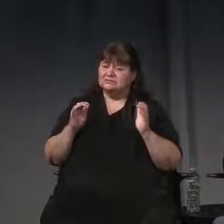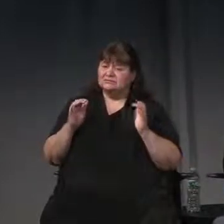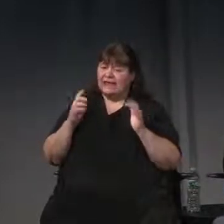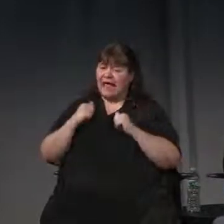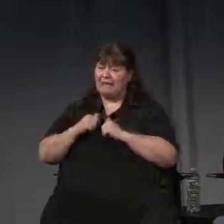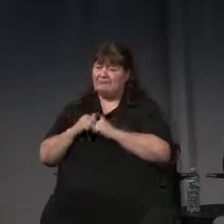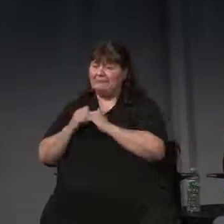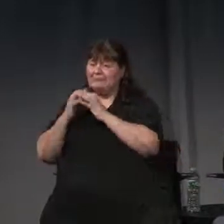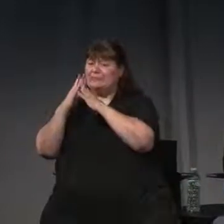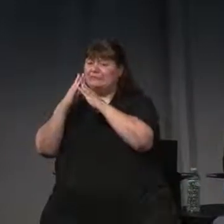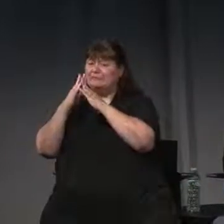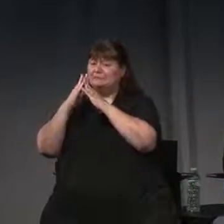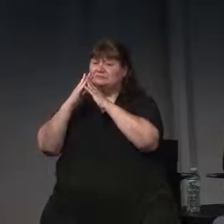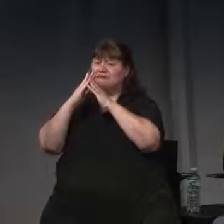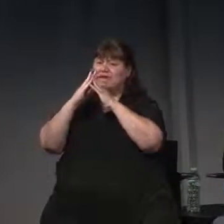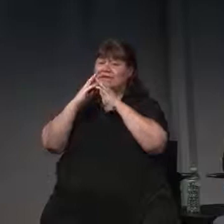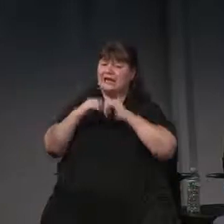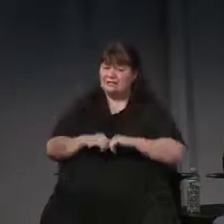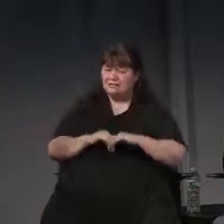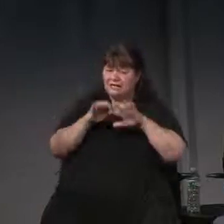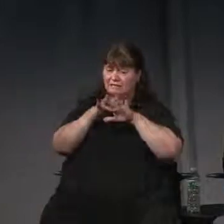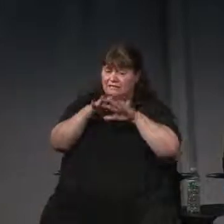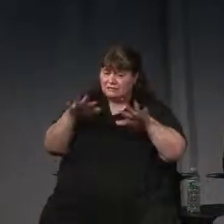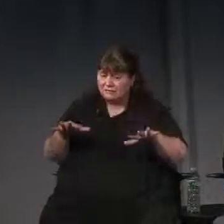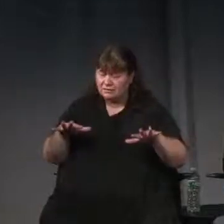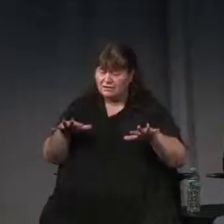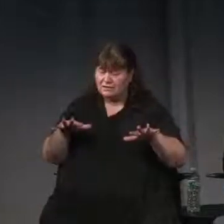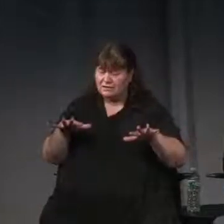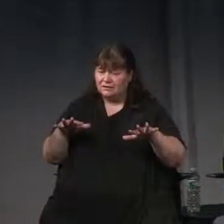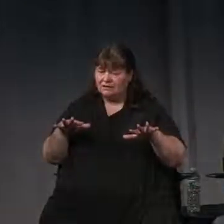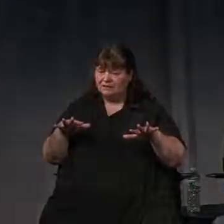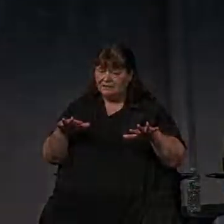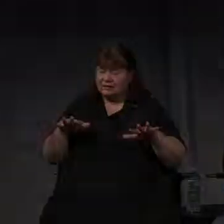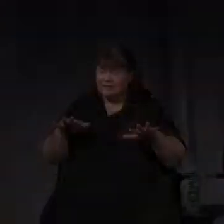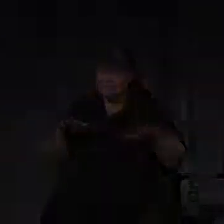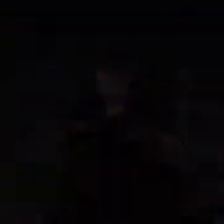destructive interference, if I can just totally essentialize against the grain of what I just said.